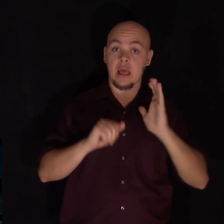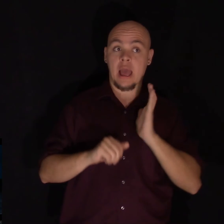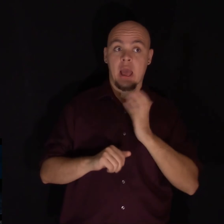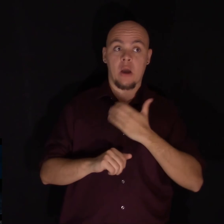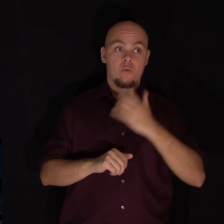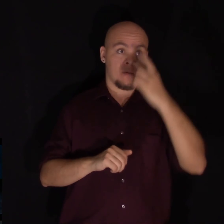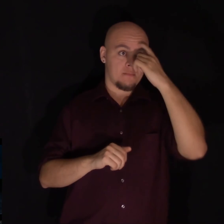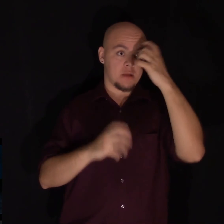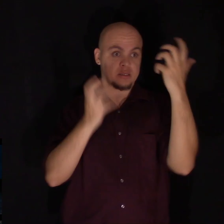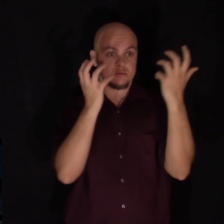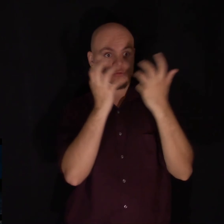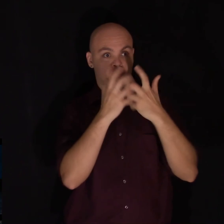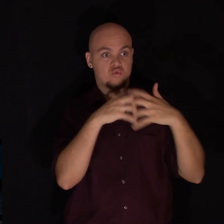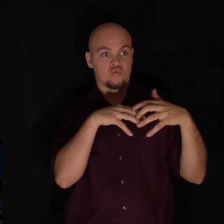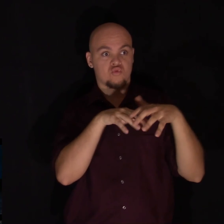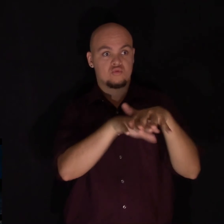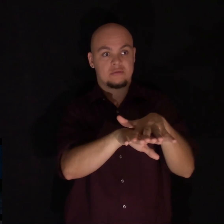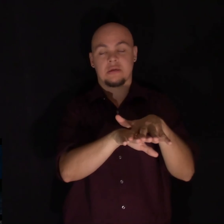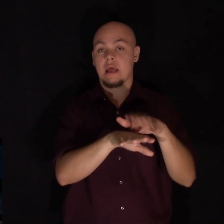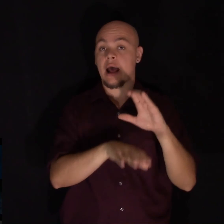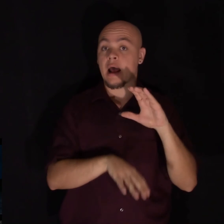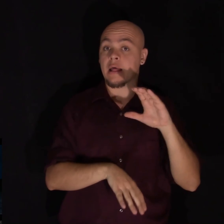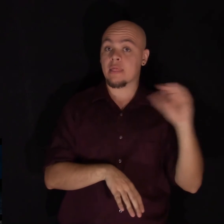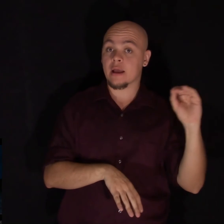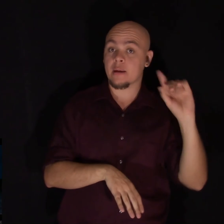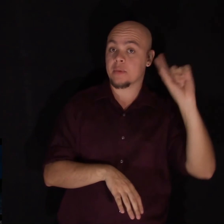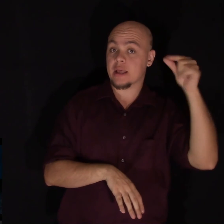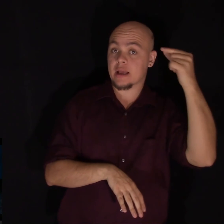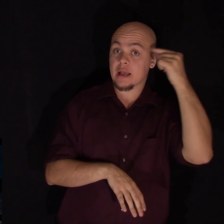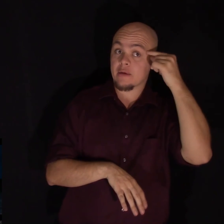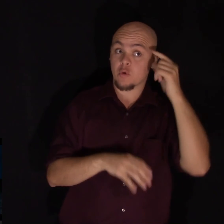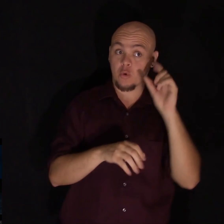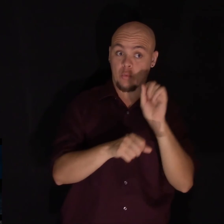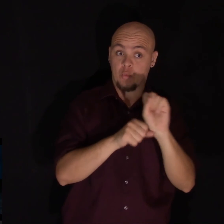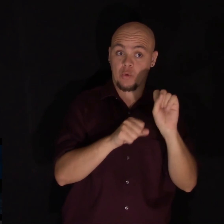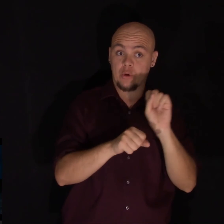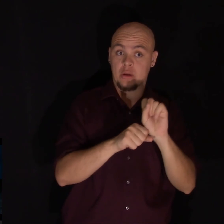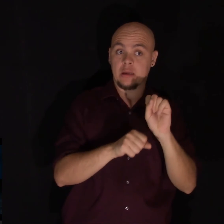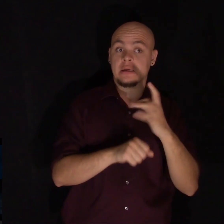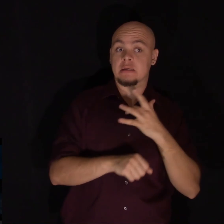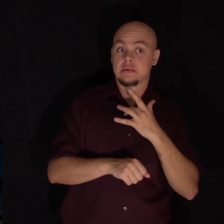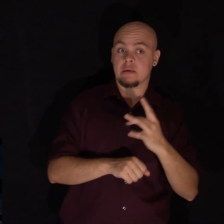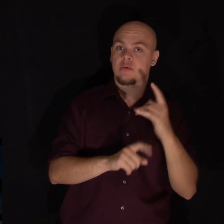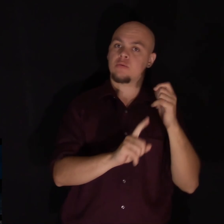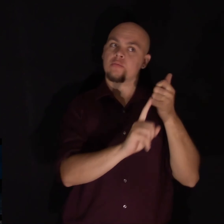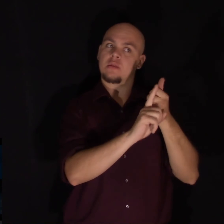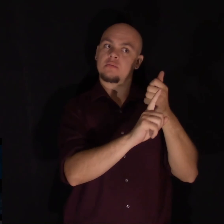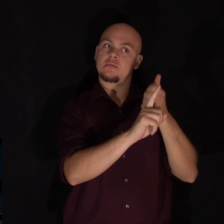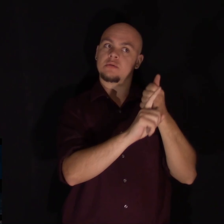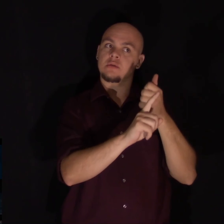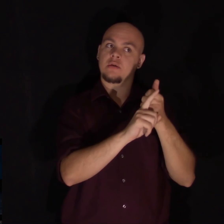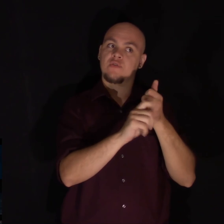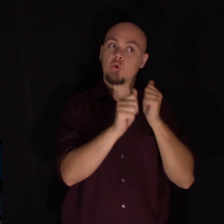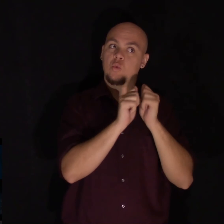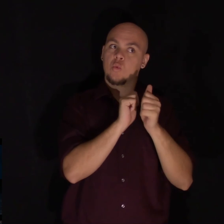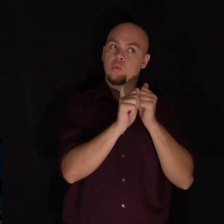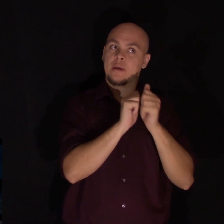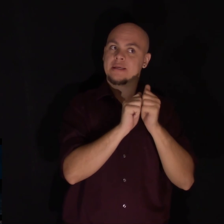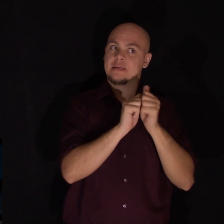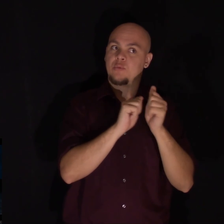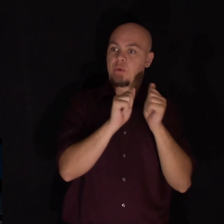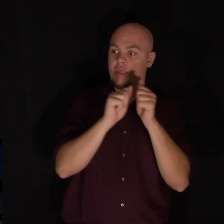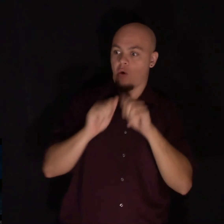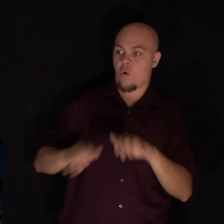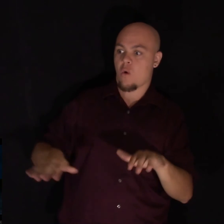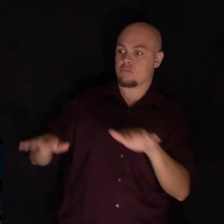it. And given that the companies and governments doing this work are likely to perceive themselves to be in a race against all others,